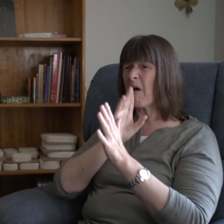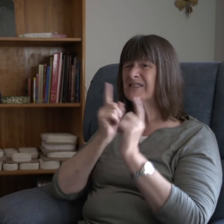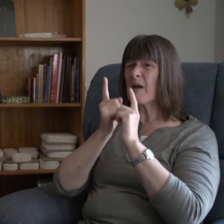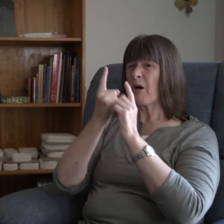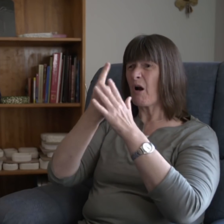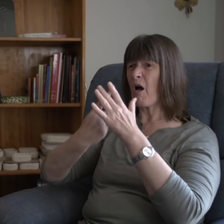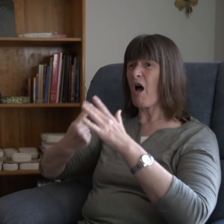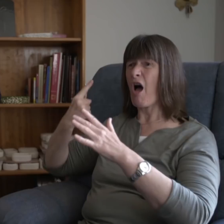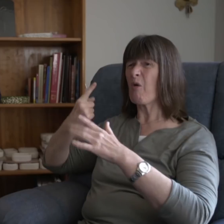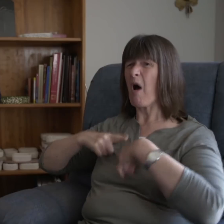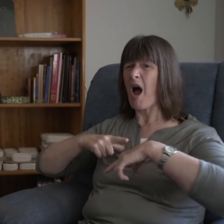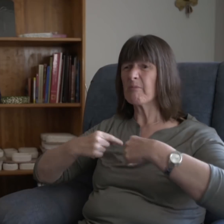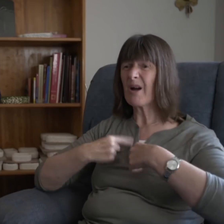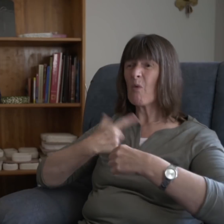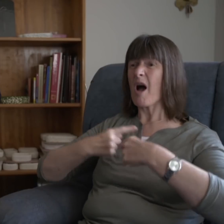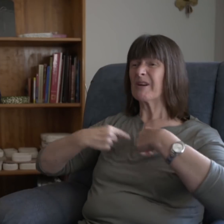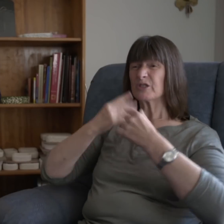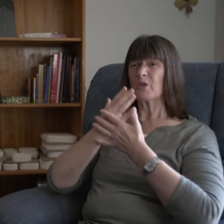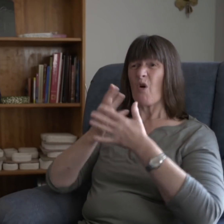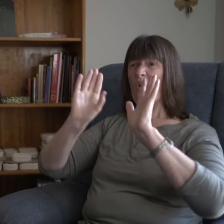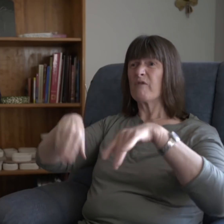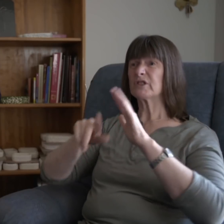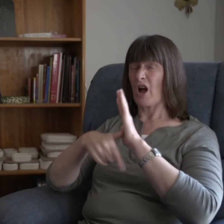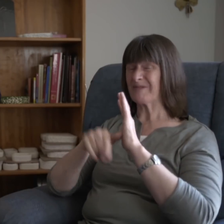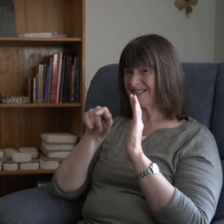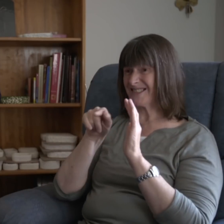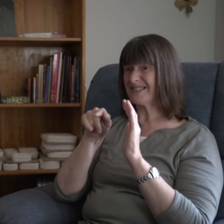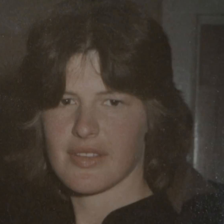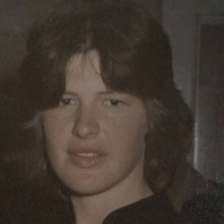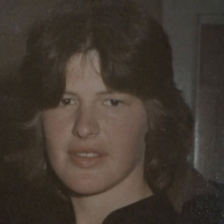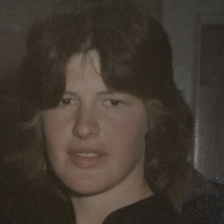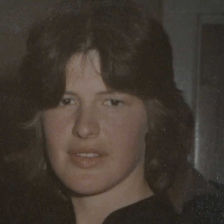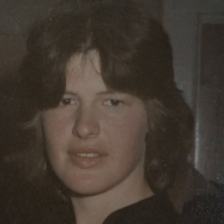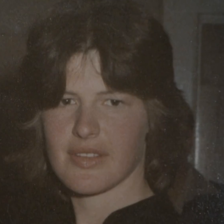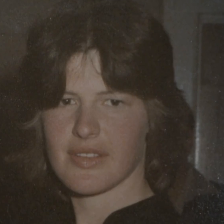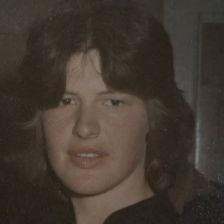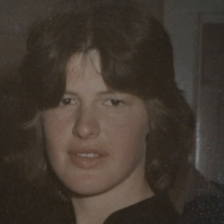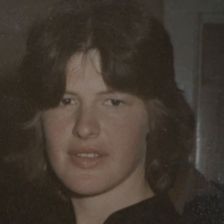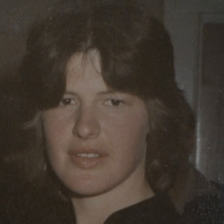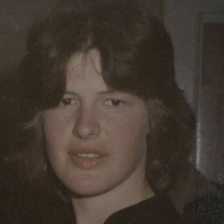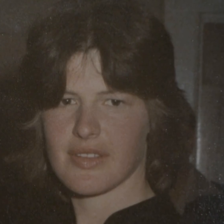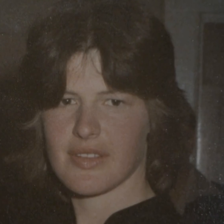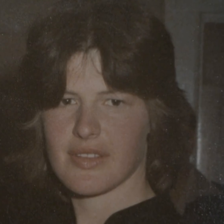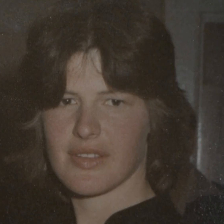for? And I used to go off crying to the toilets and I felt really sad and isolated. It was a really sad time.